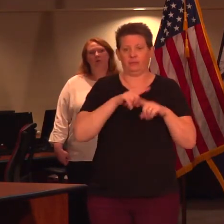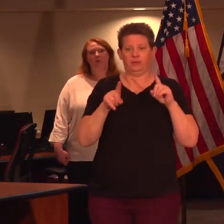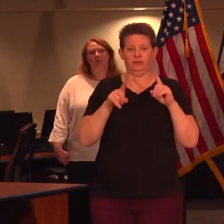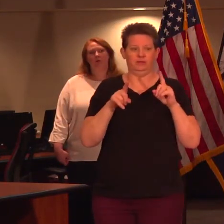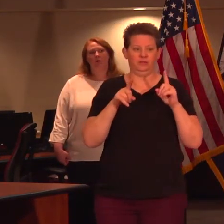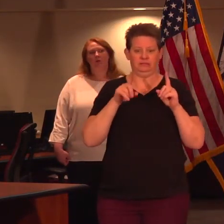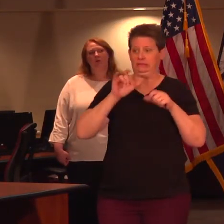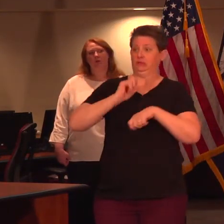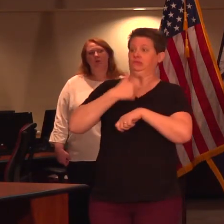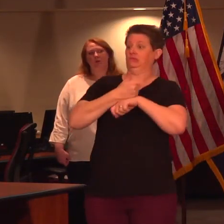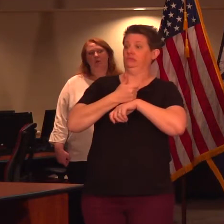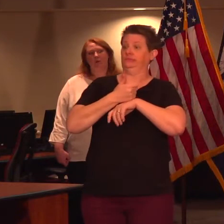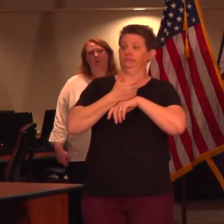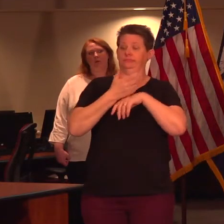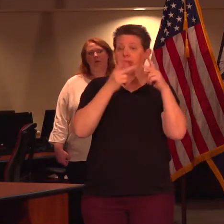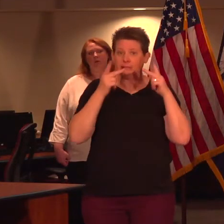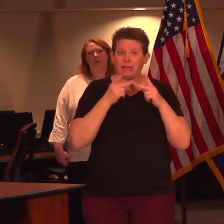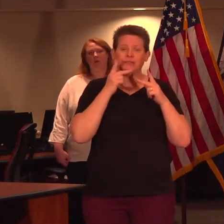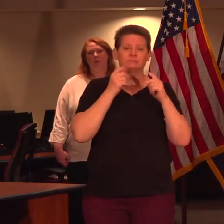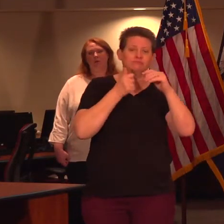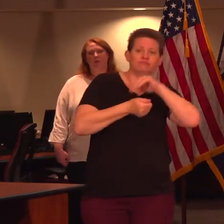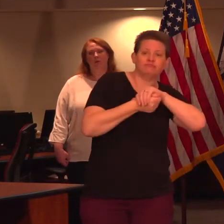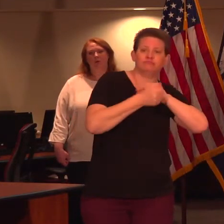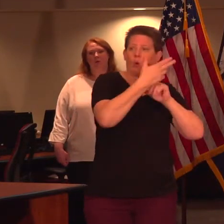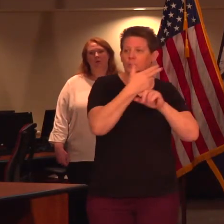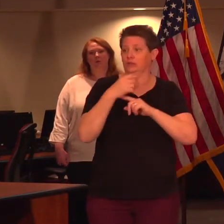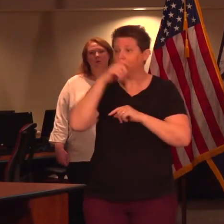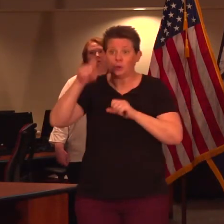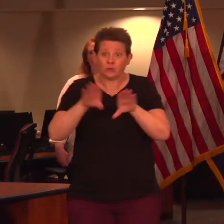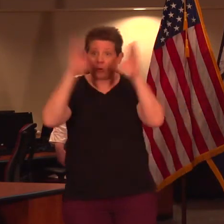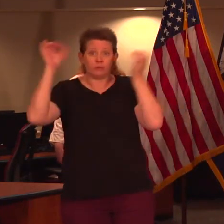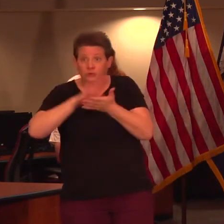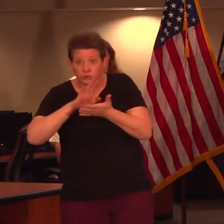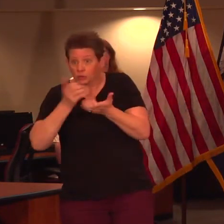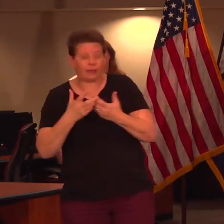sheltering in hotels, probably not that many. And no need to open up like schools